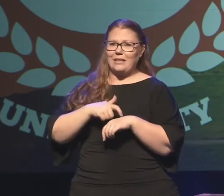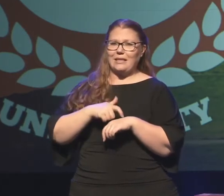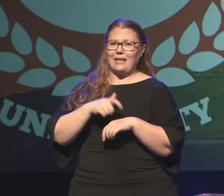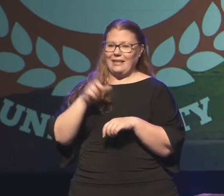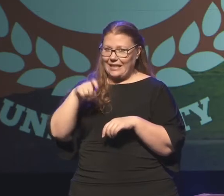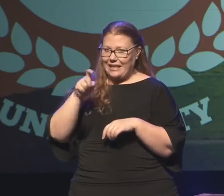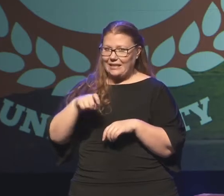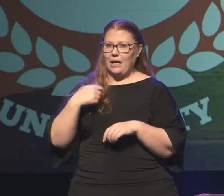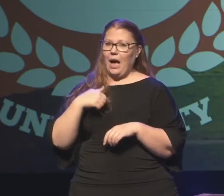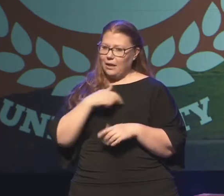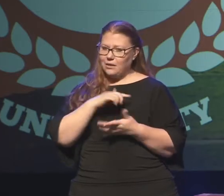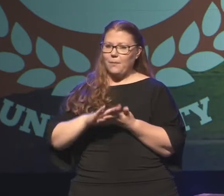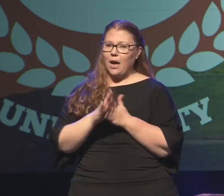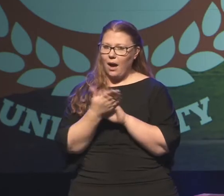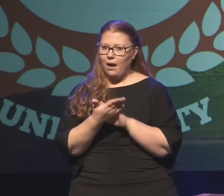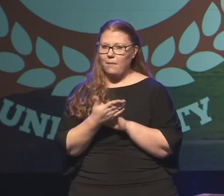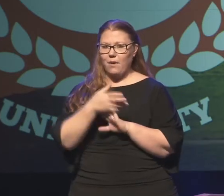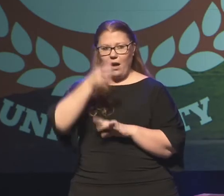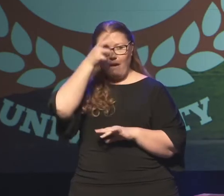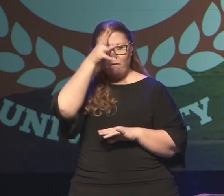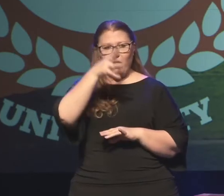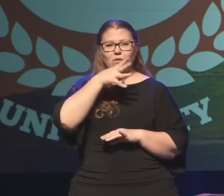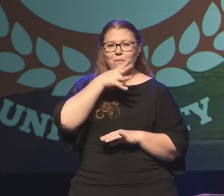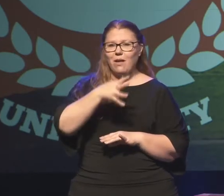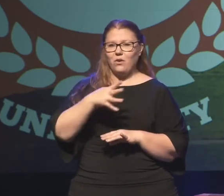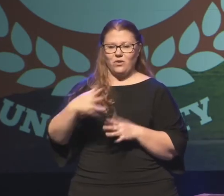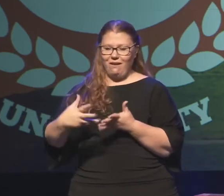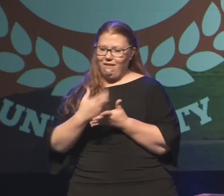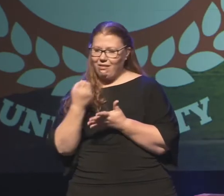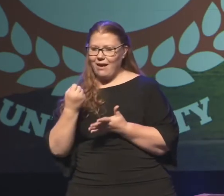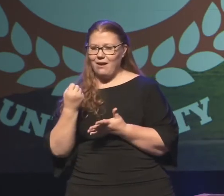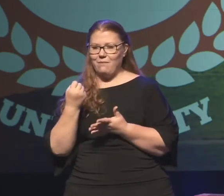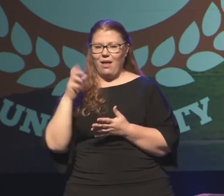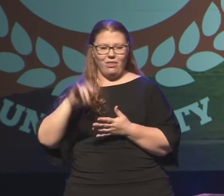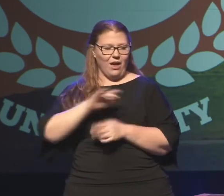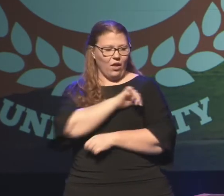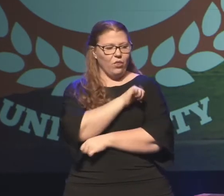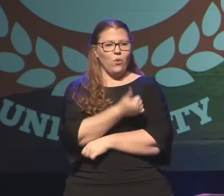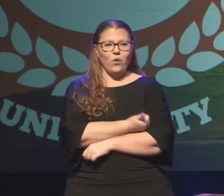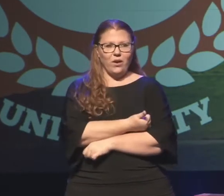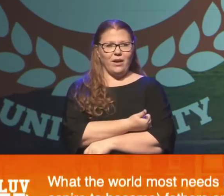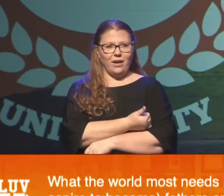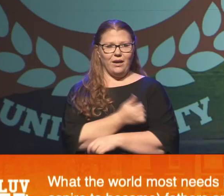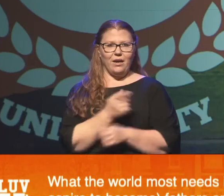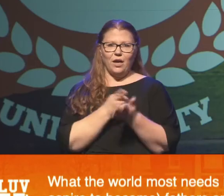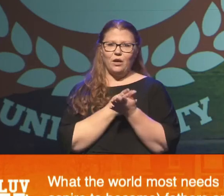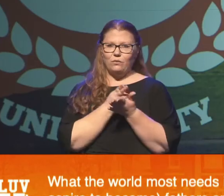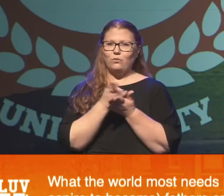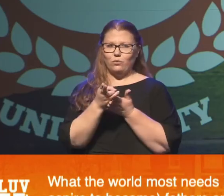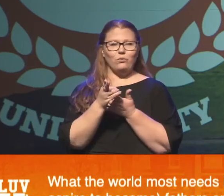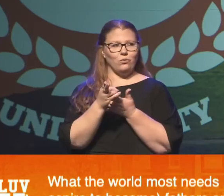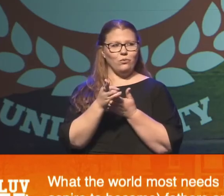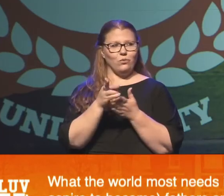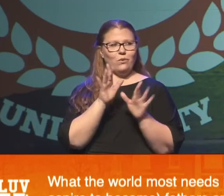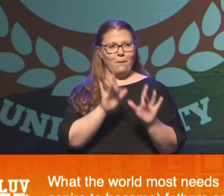or at least aspire to become, fathers and mothers who can claim for ourselves the authority of true